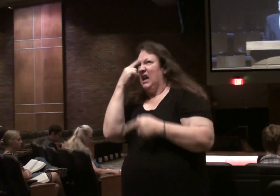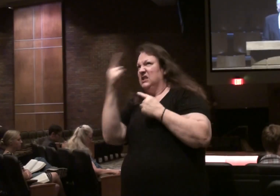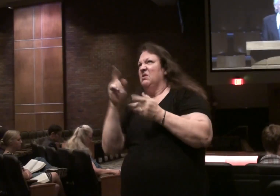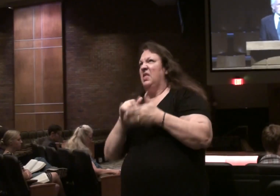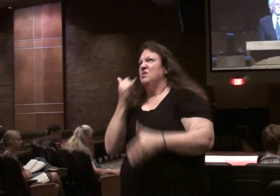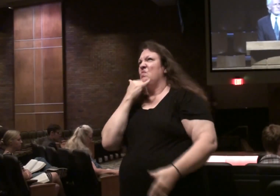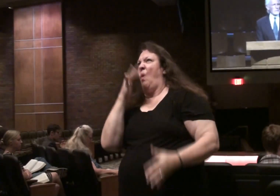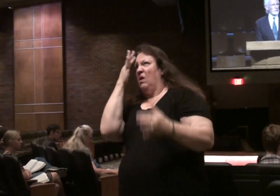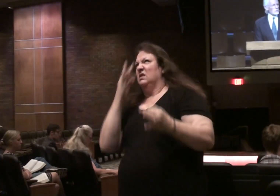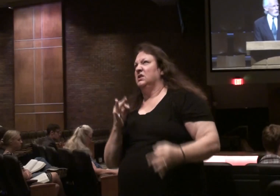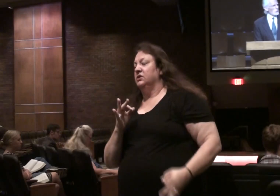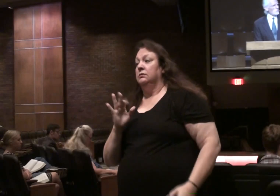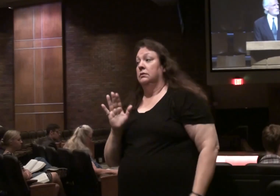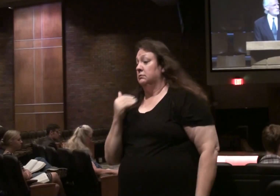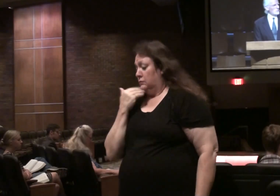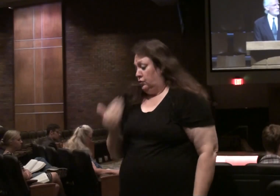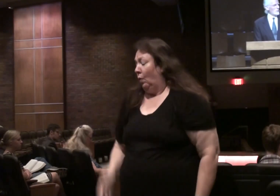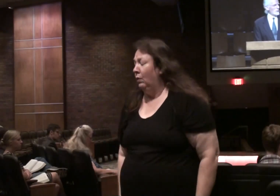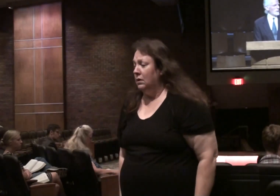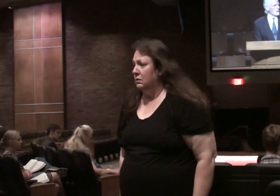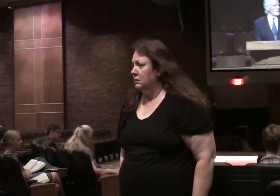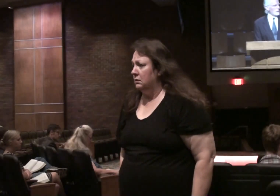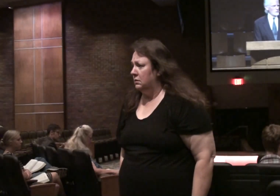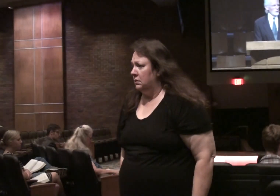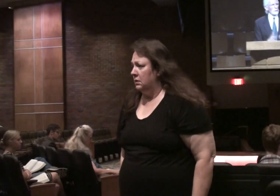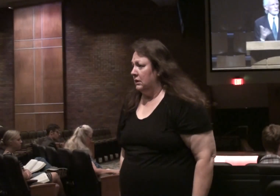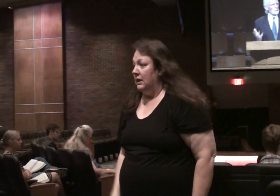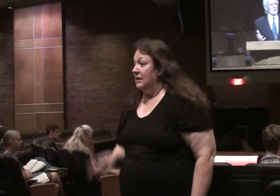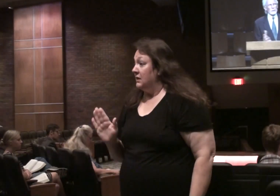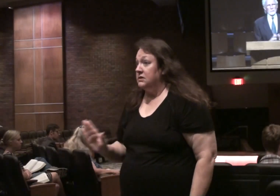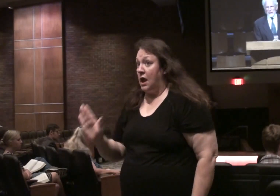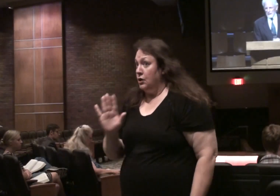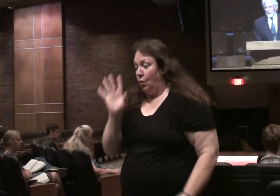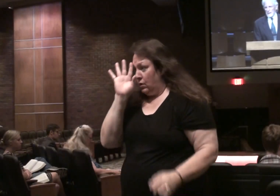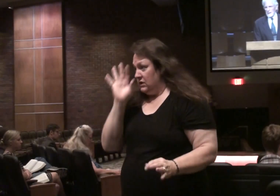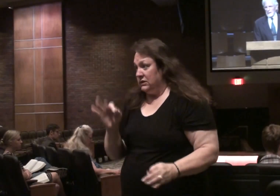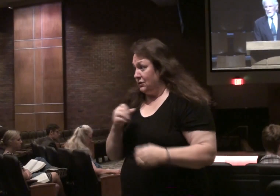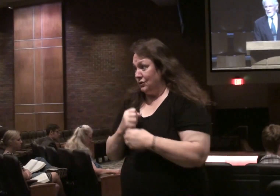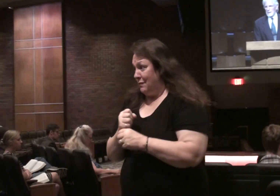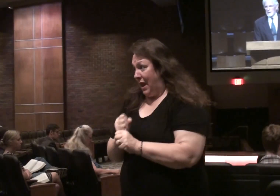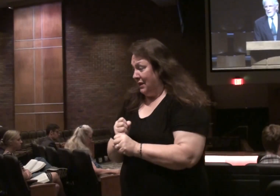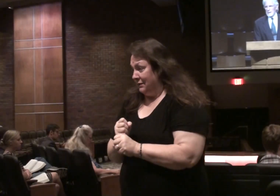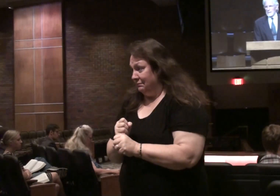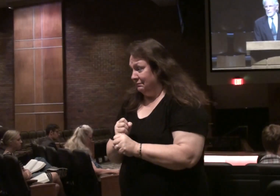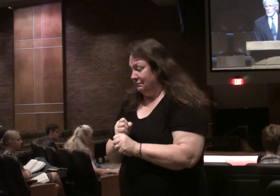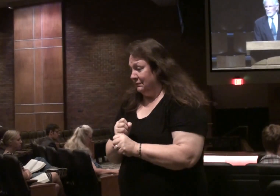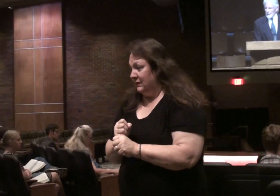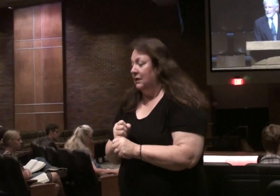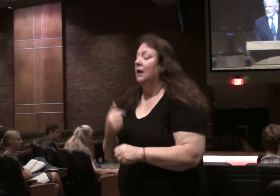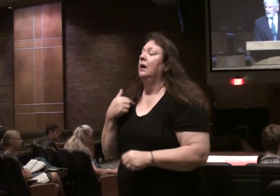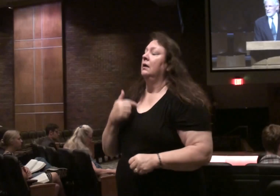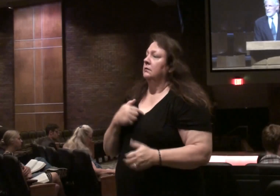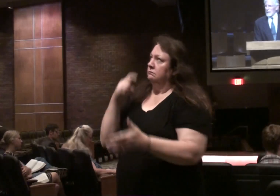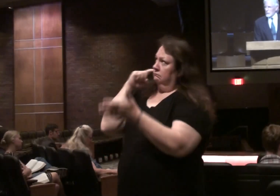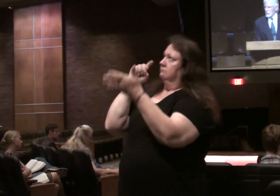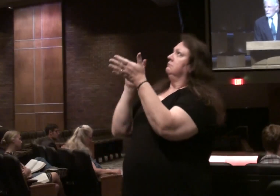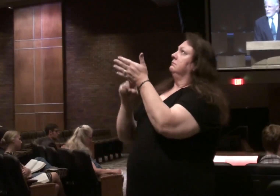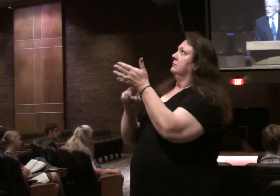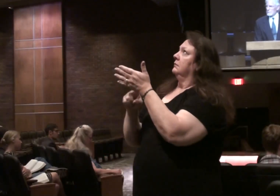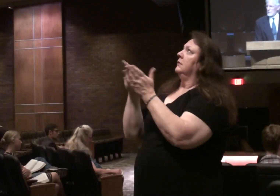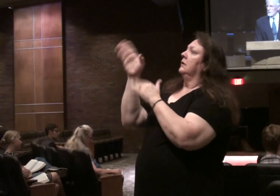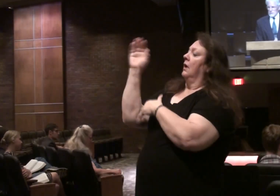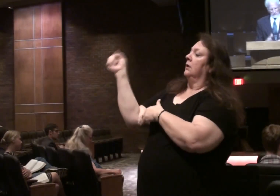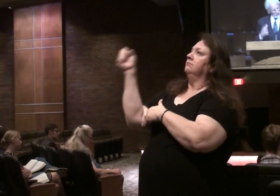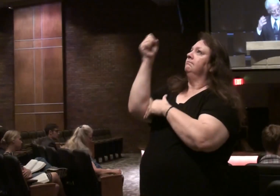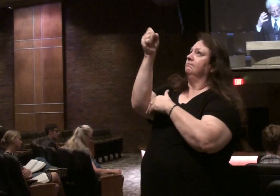right decision. So, it's not your decision to make. So we recognize that